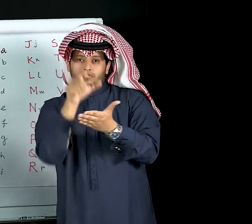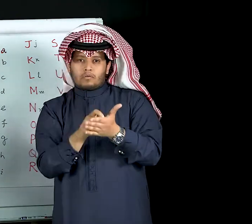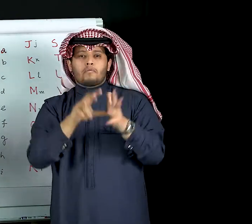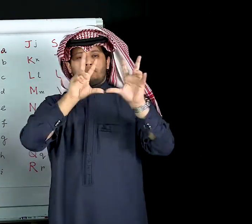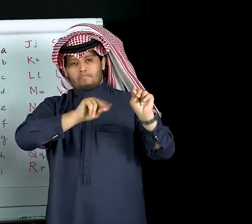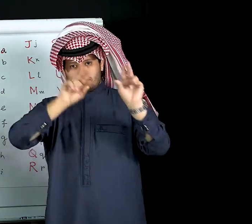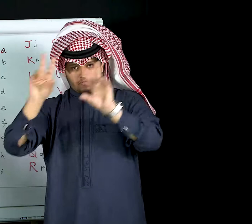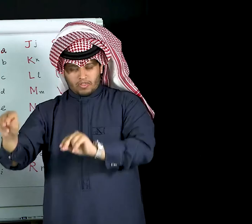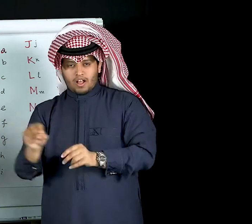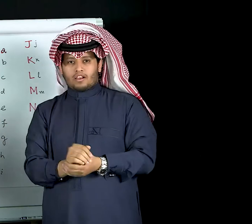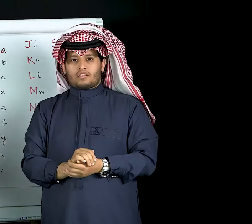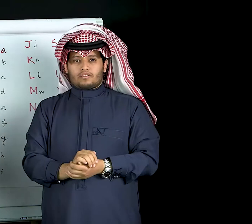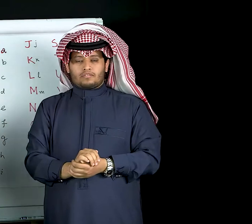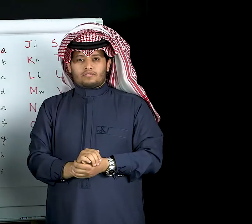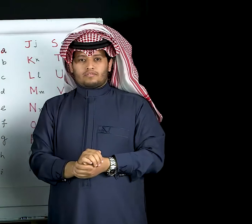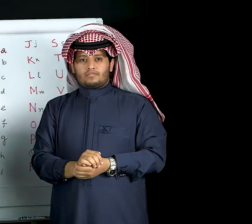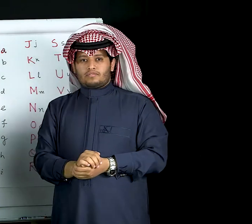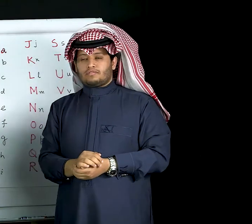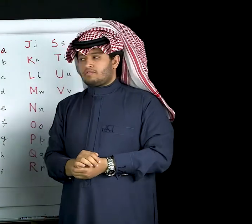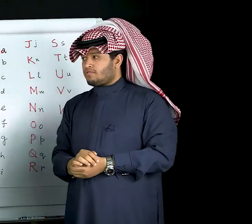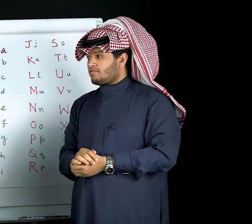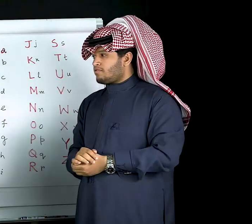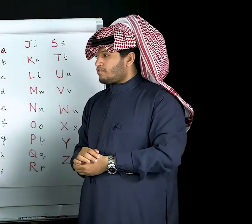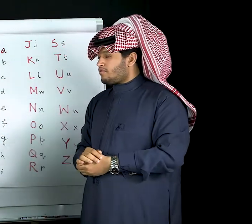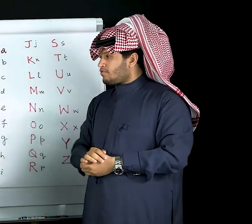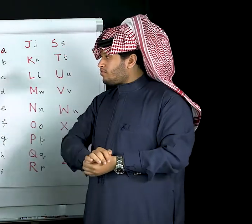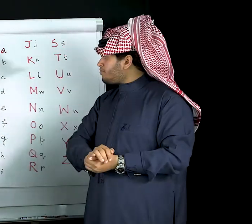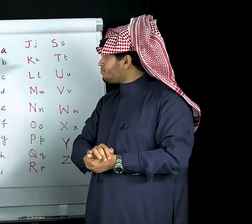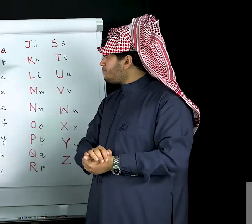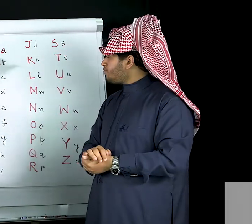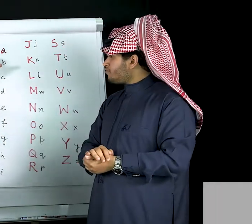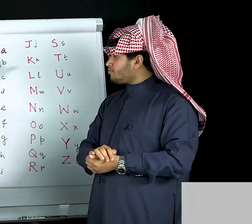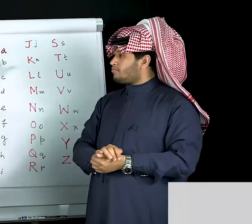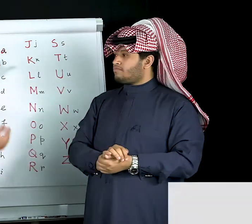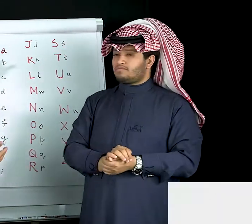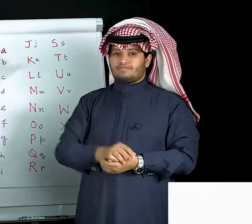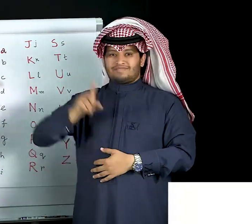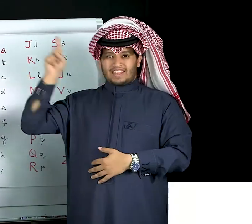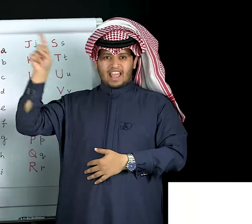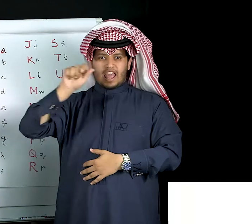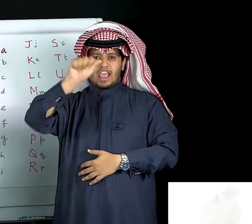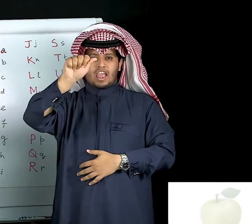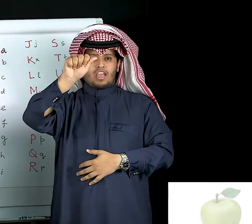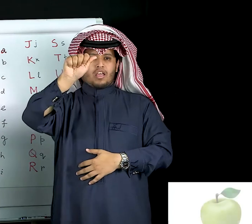Masalan, for example, the first word that I am telling you is A for apple.